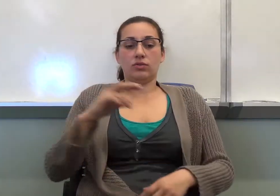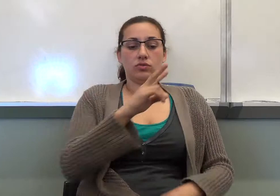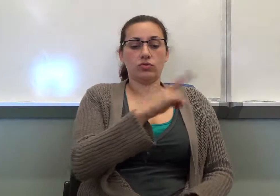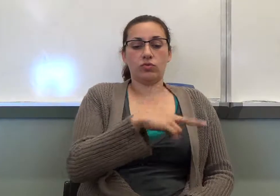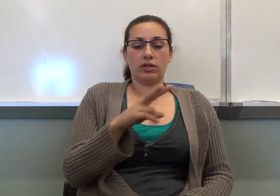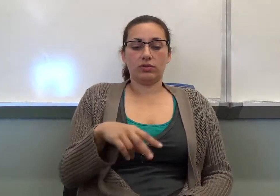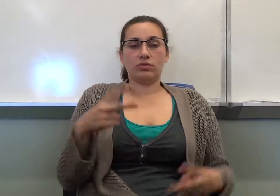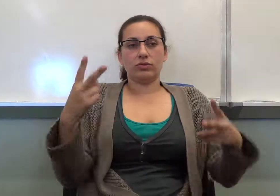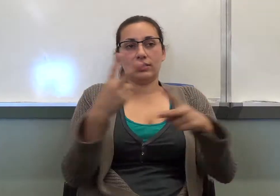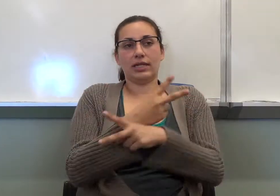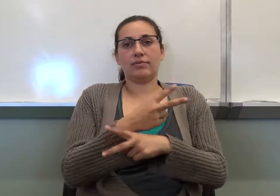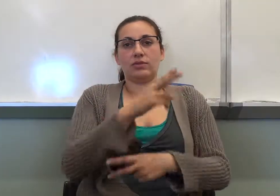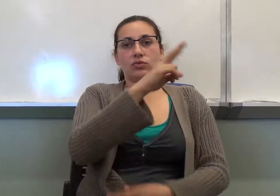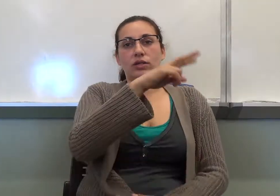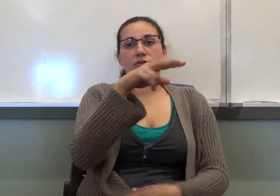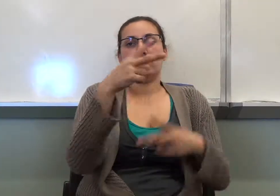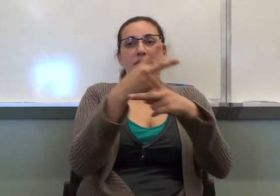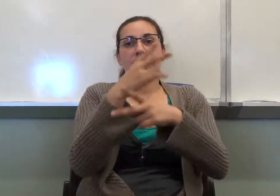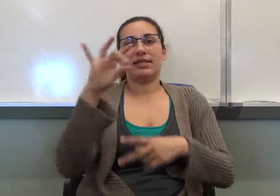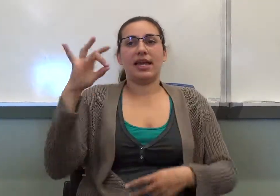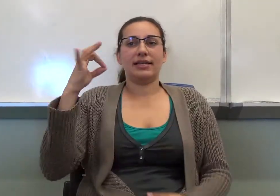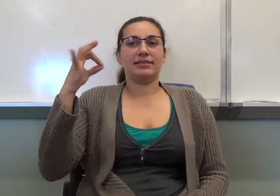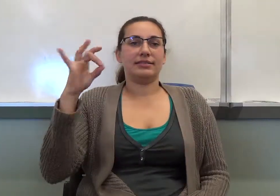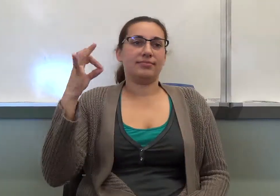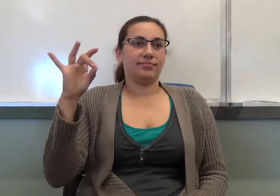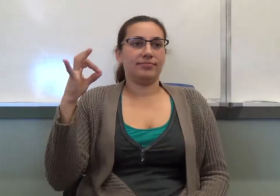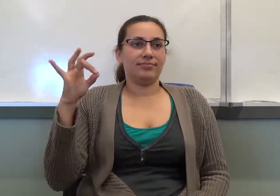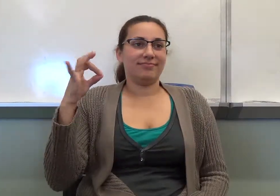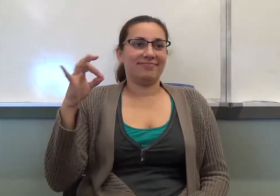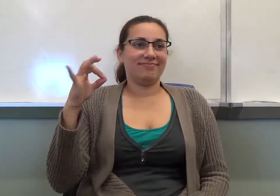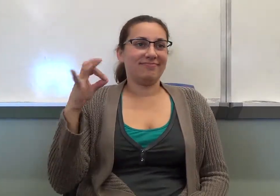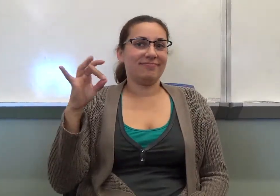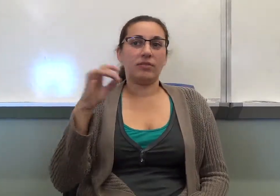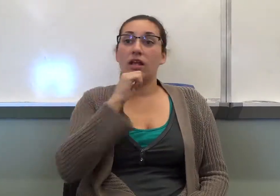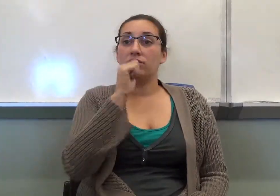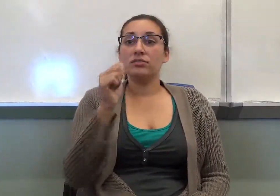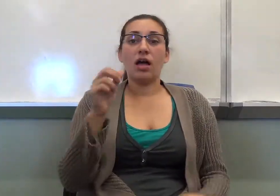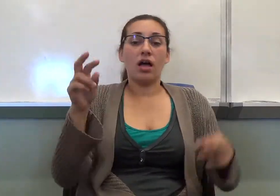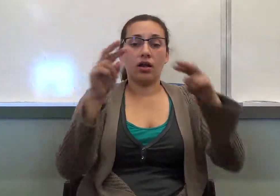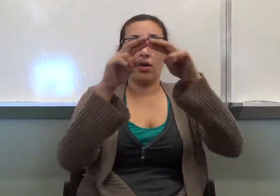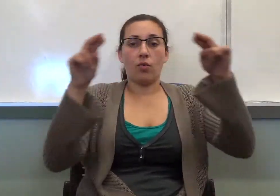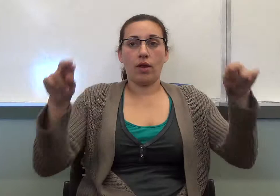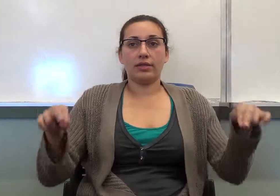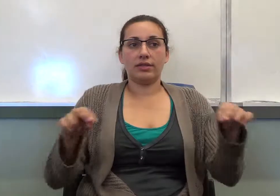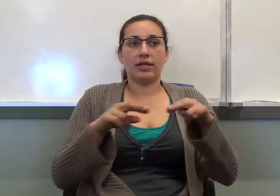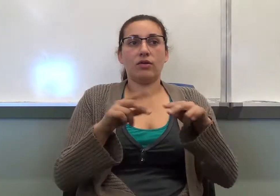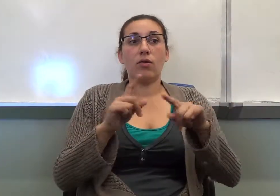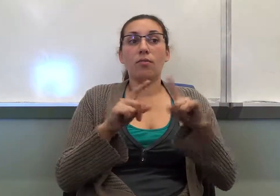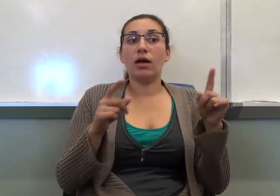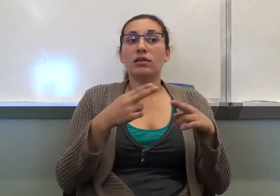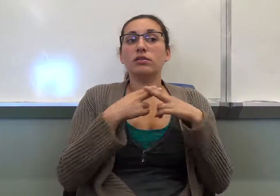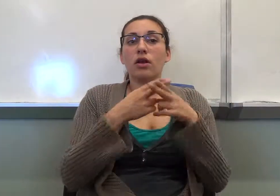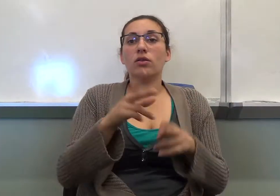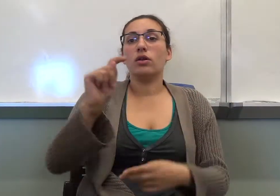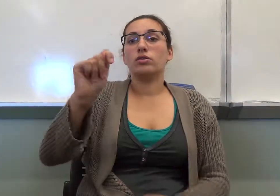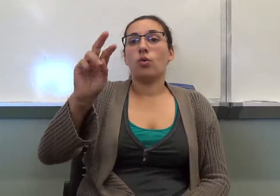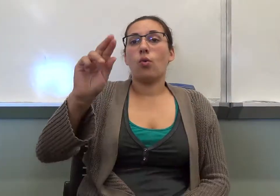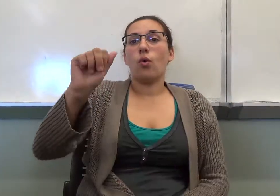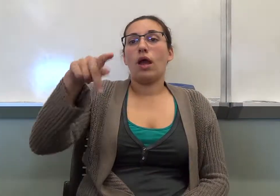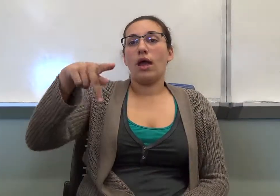out in a minute. Now, the area of that shape is not a rectangle, that shape is a trapezoid, huh? So it takes a different formula